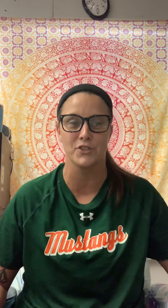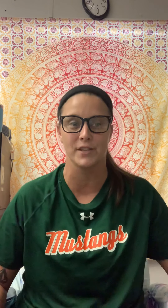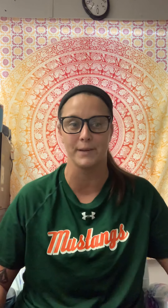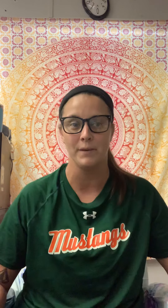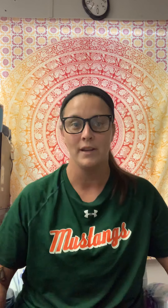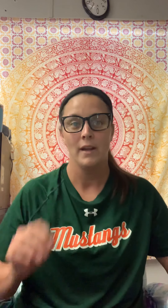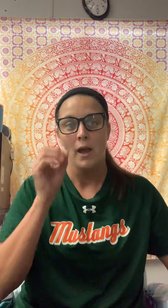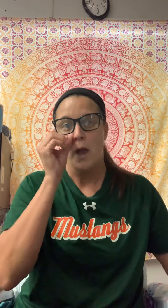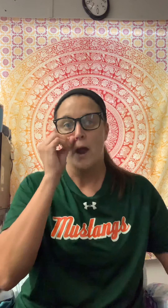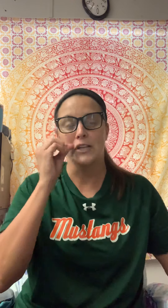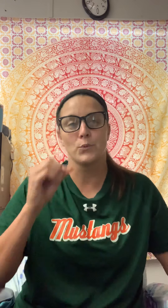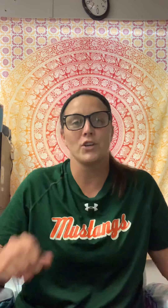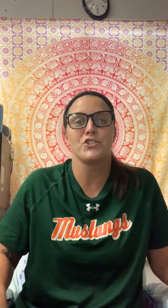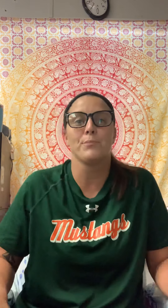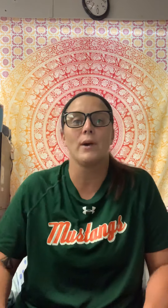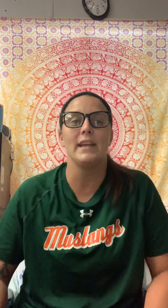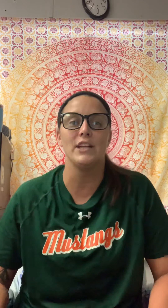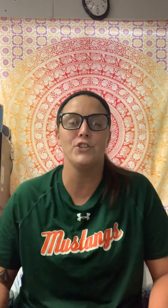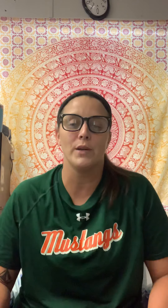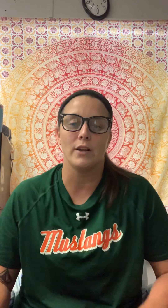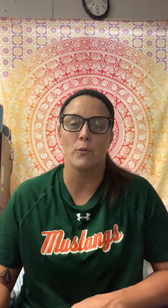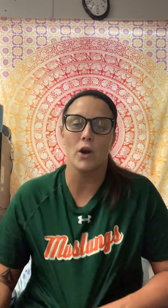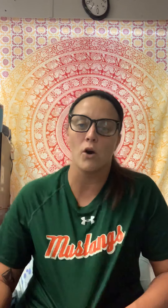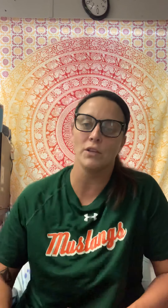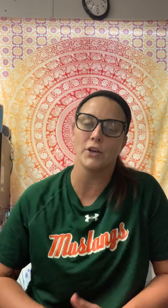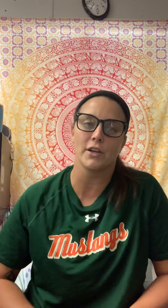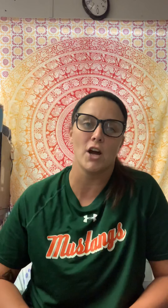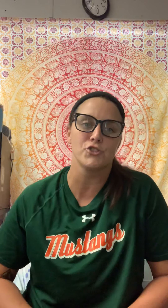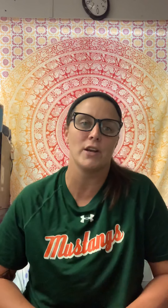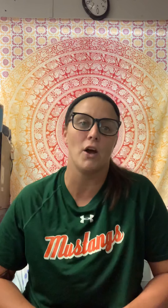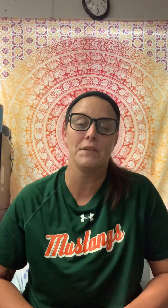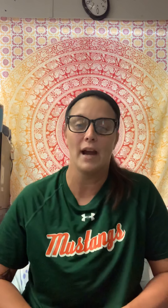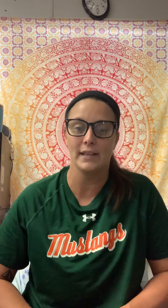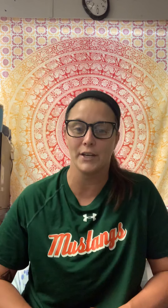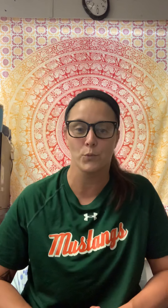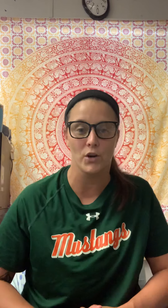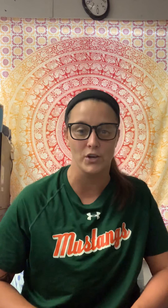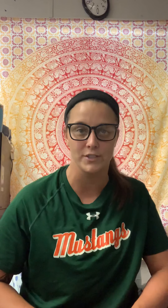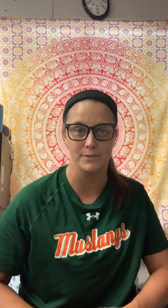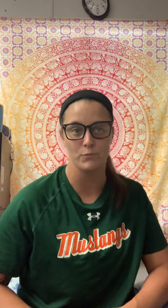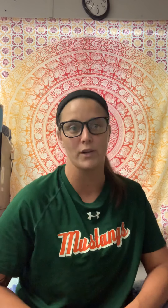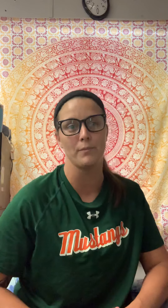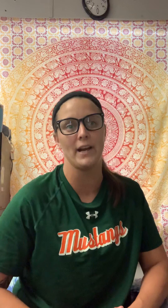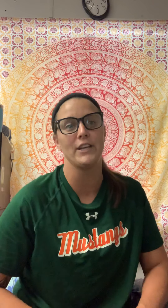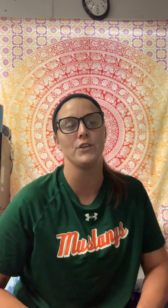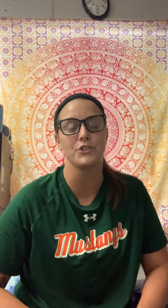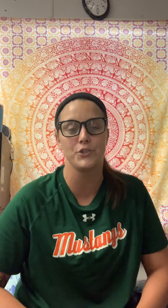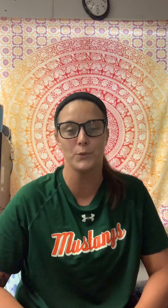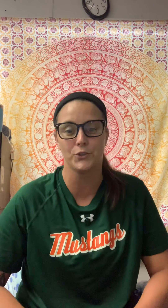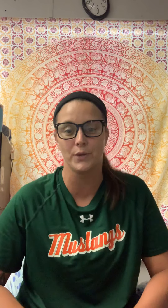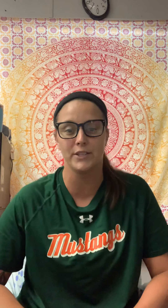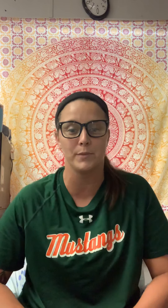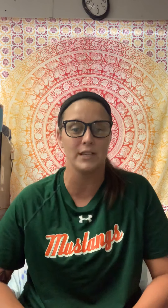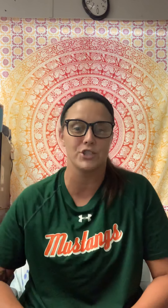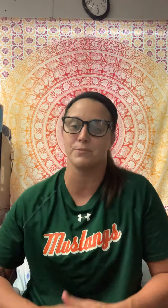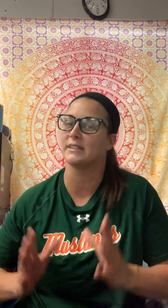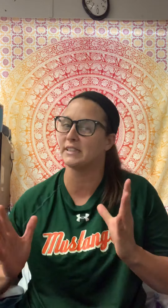tricky. All right, so we're going to jump right into it. We are only going to concentrate on the highlighted words. We're combining units 2 and 3. To me, it just makes it